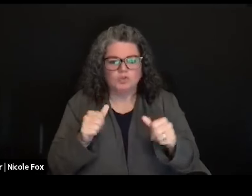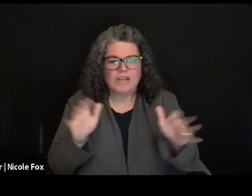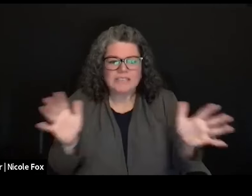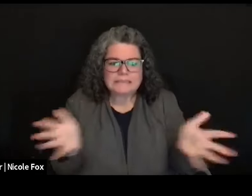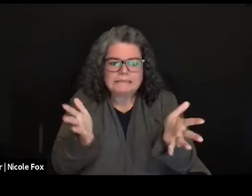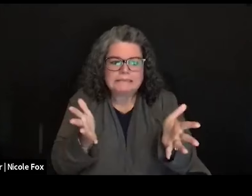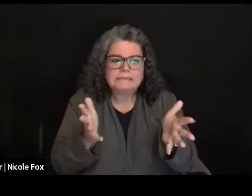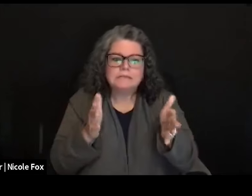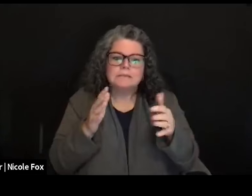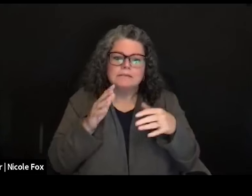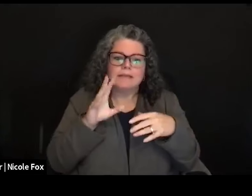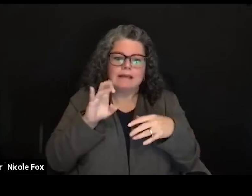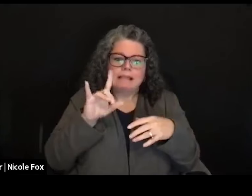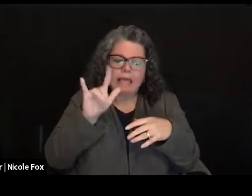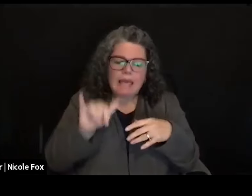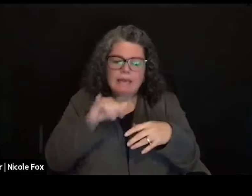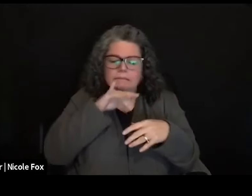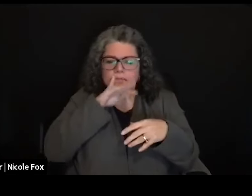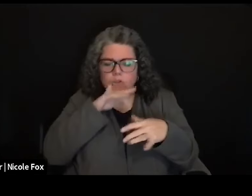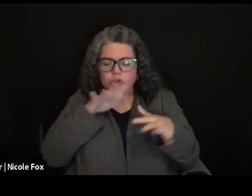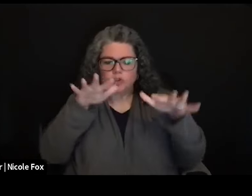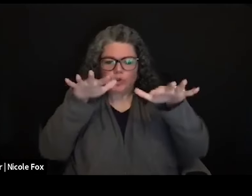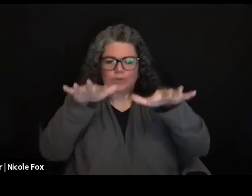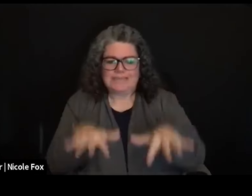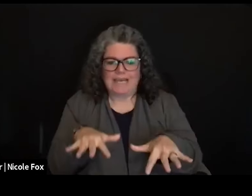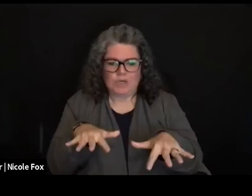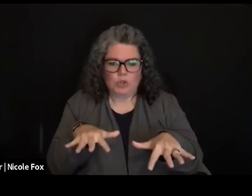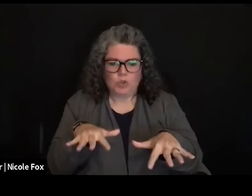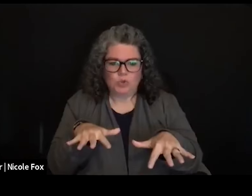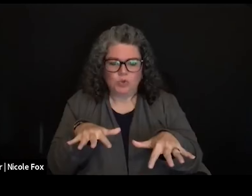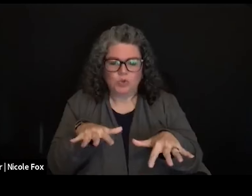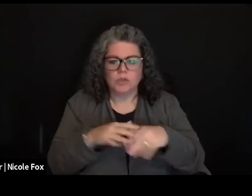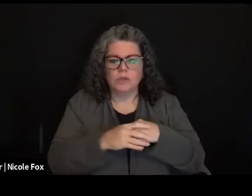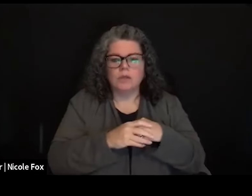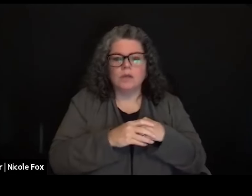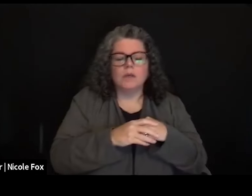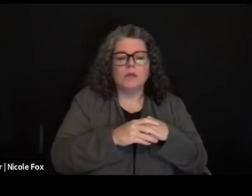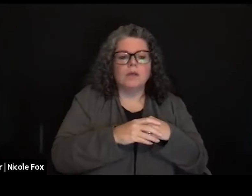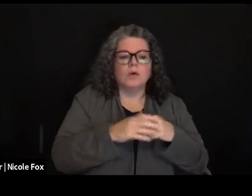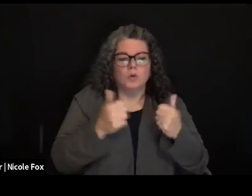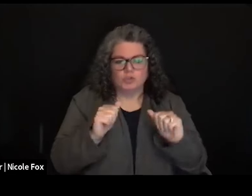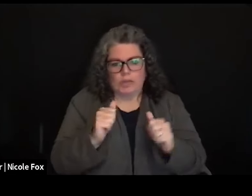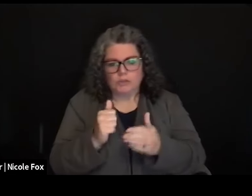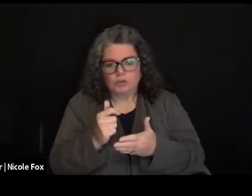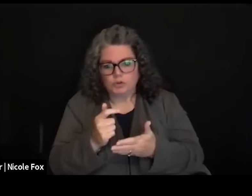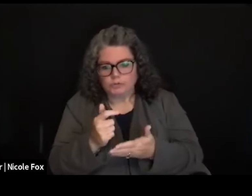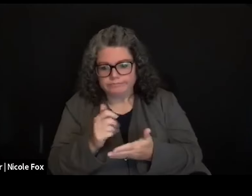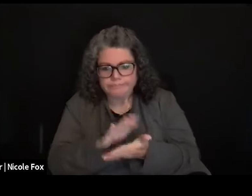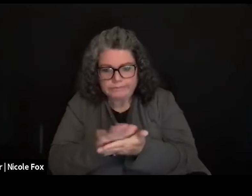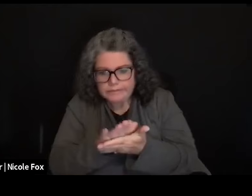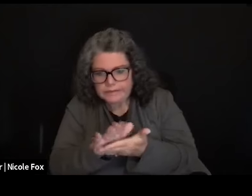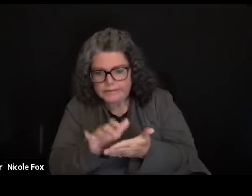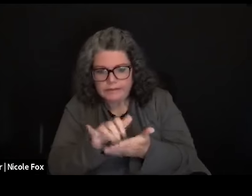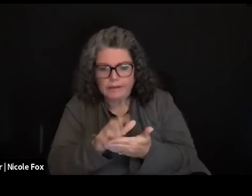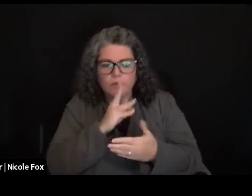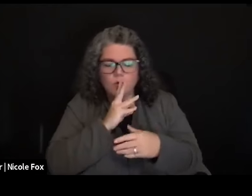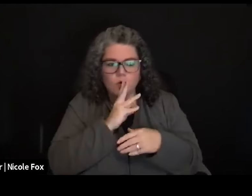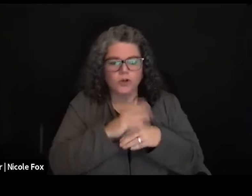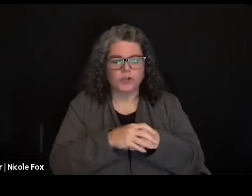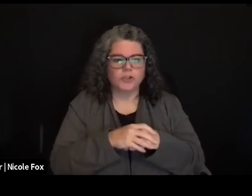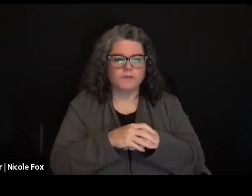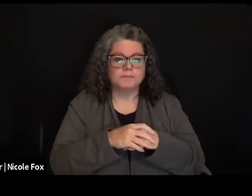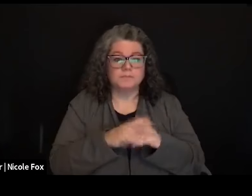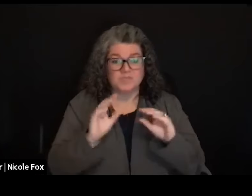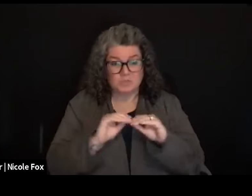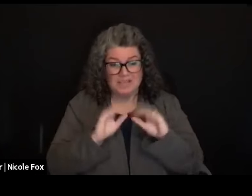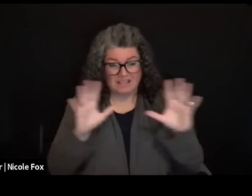settling process in the reservoir. We are also trying to find ways to make sure we can treat the water. And just to be